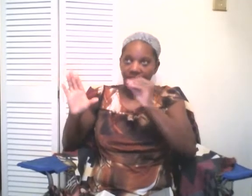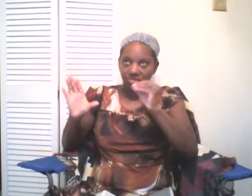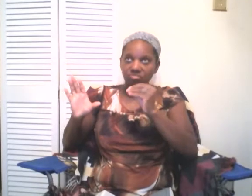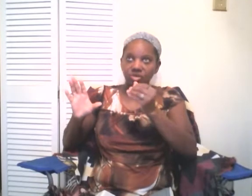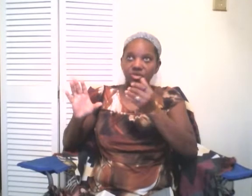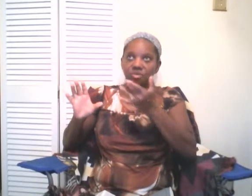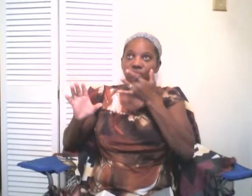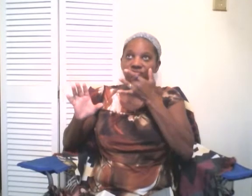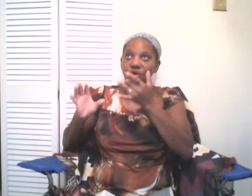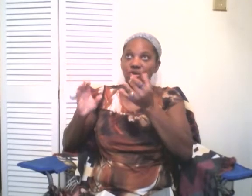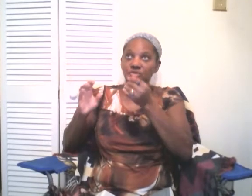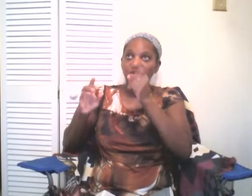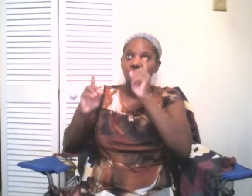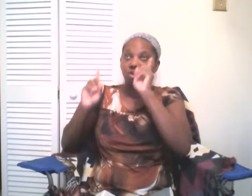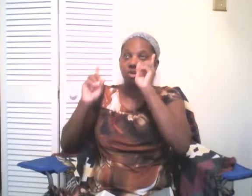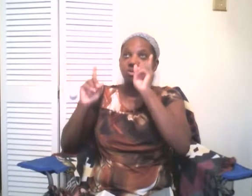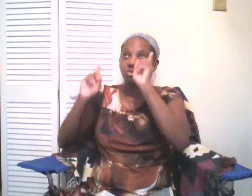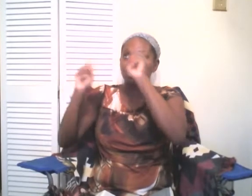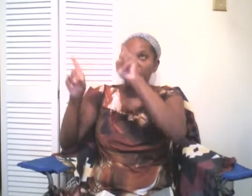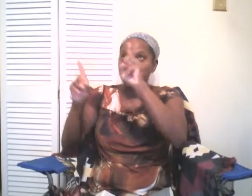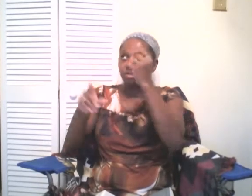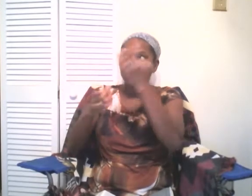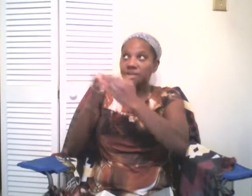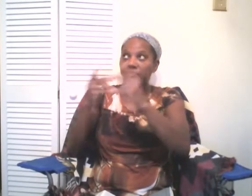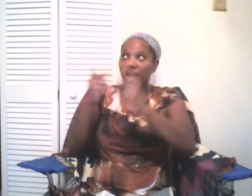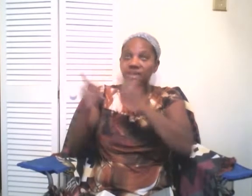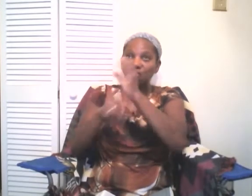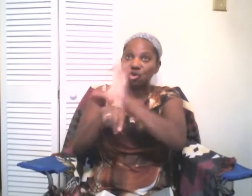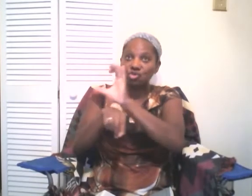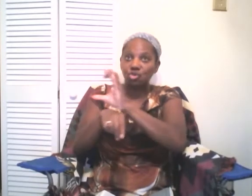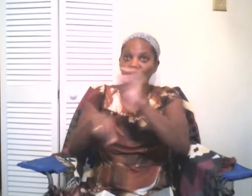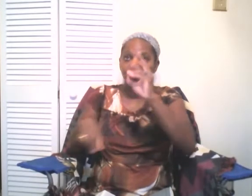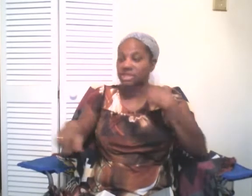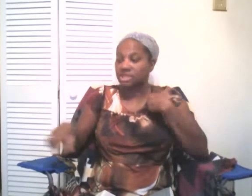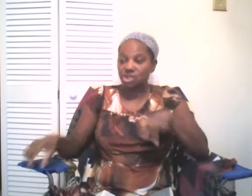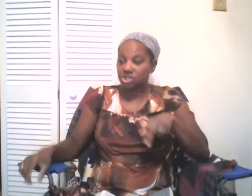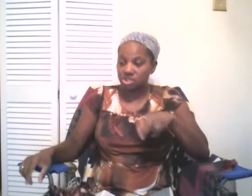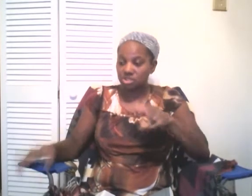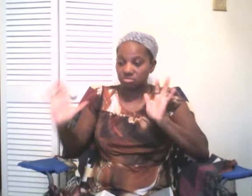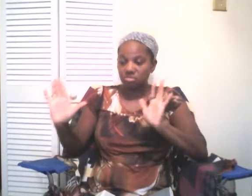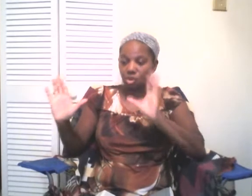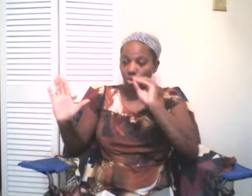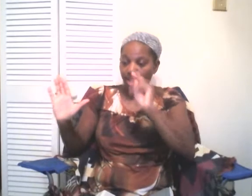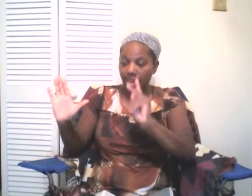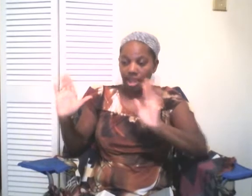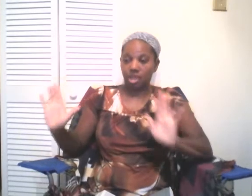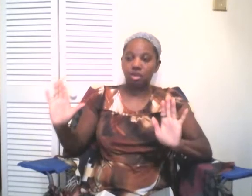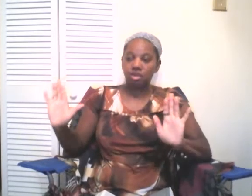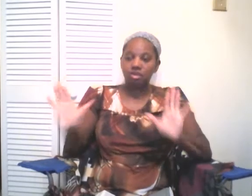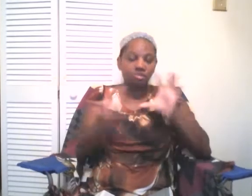And you preferred to attend some kind of church or religious. Okay.